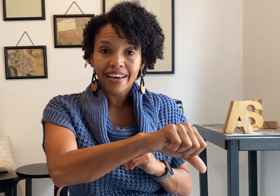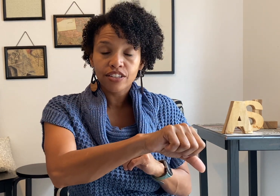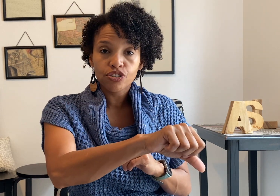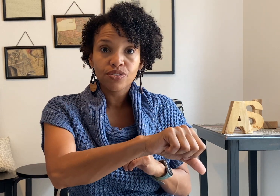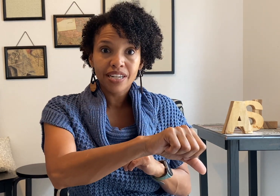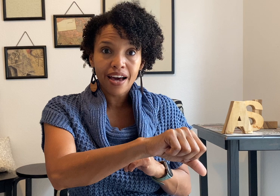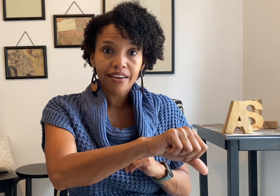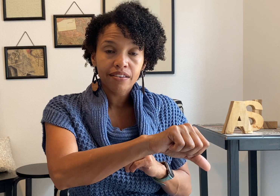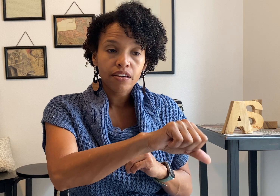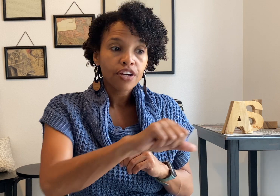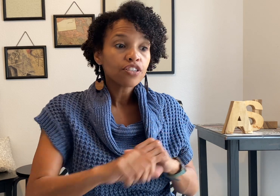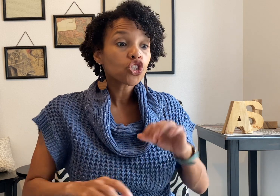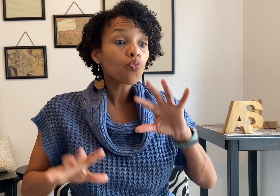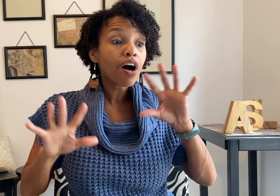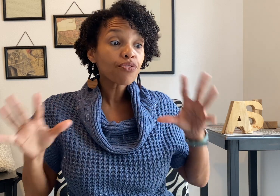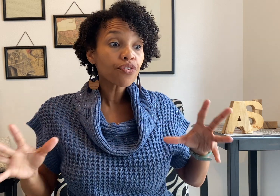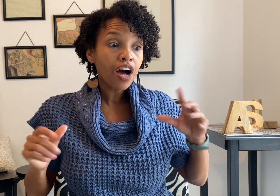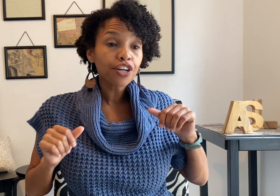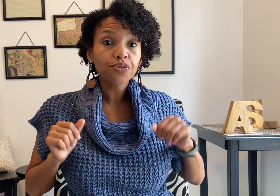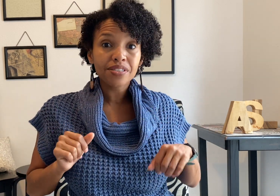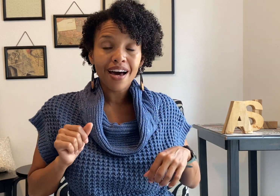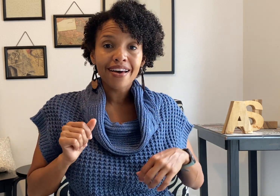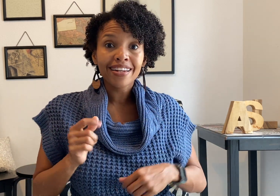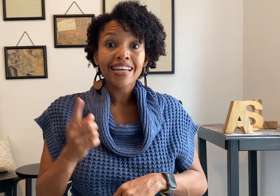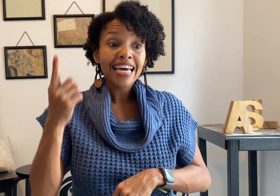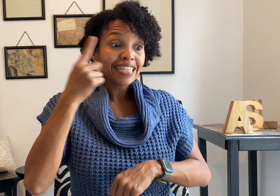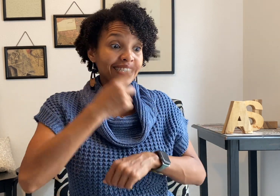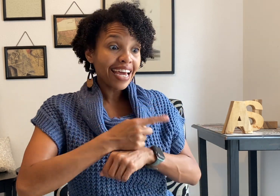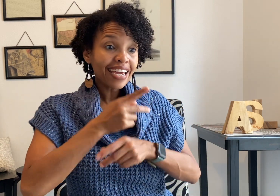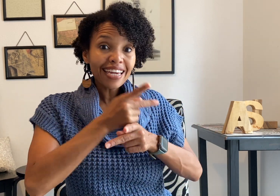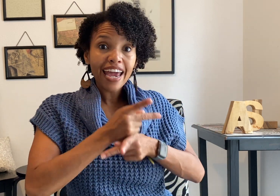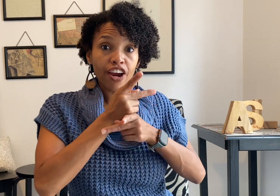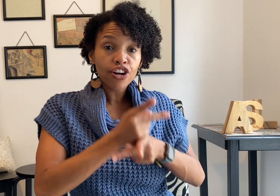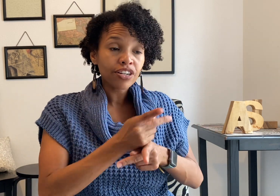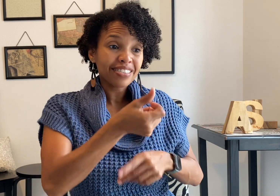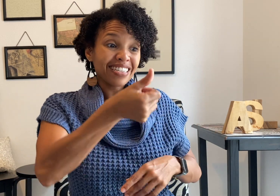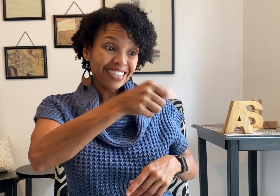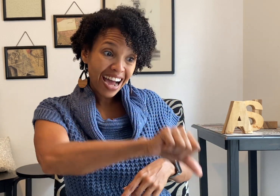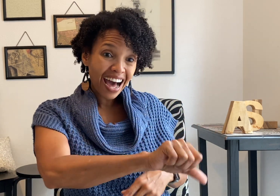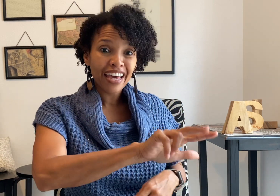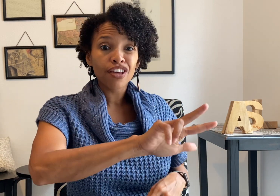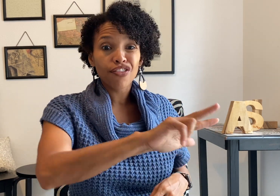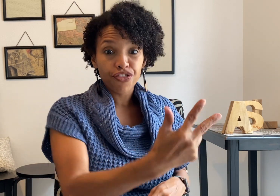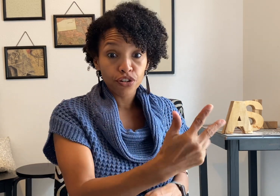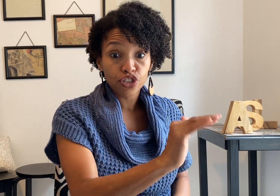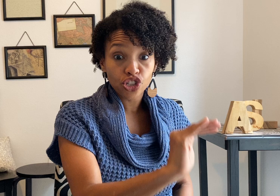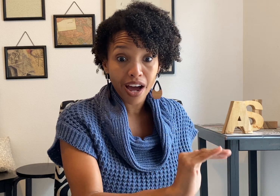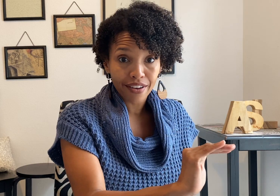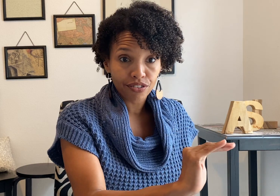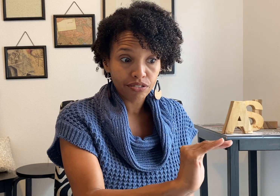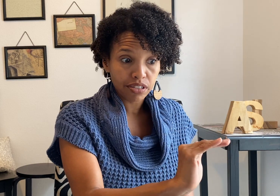to deny. So whether or not you sign daycare deny third child